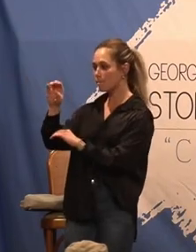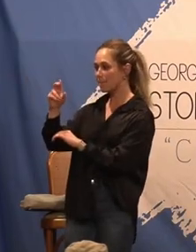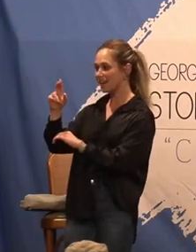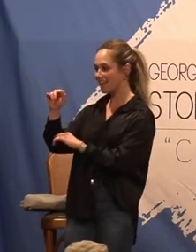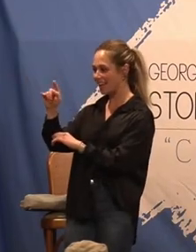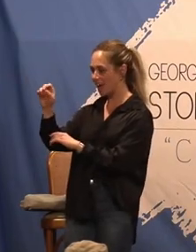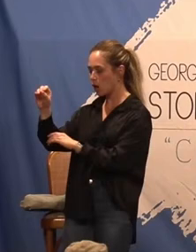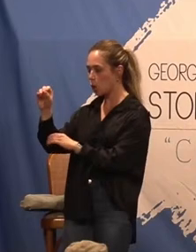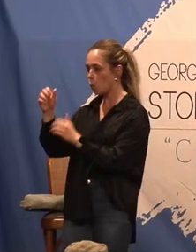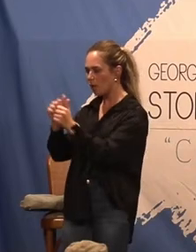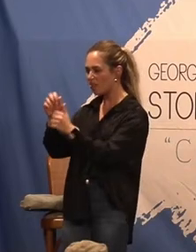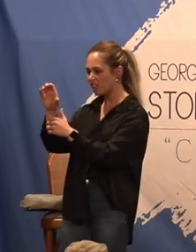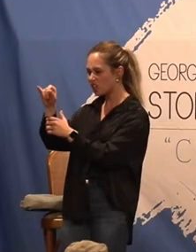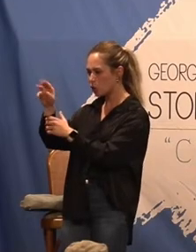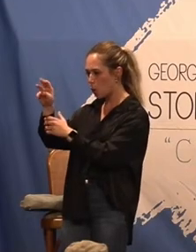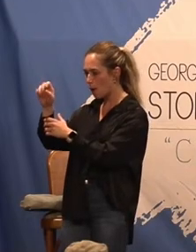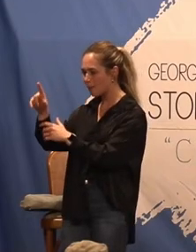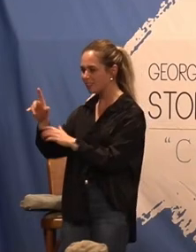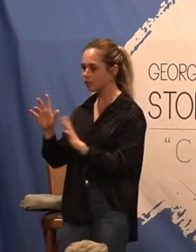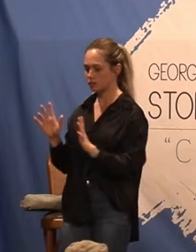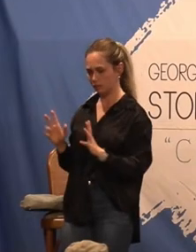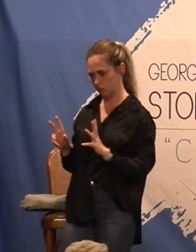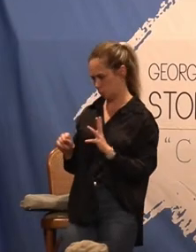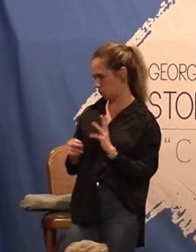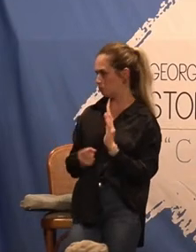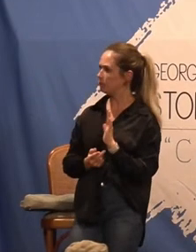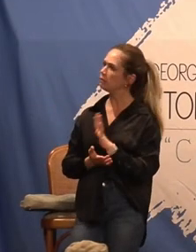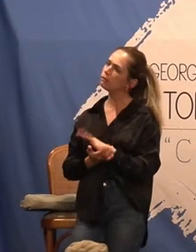Macchiato, yeah, caramel. No.